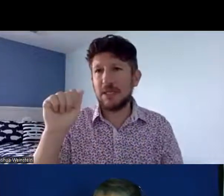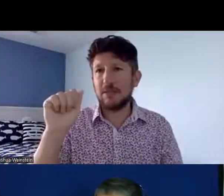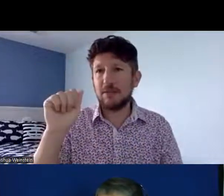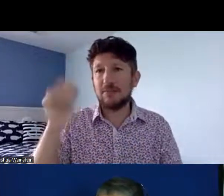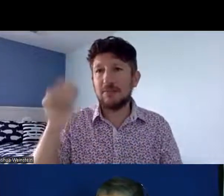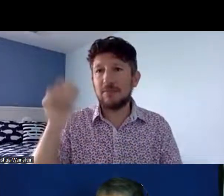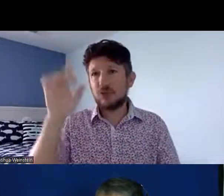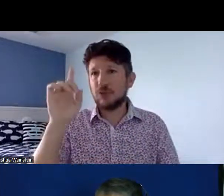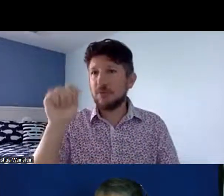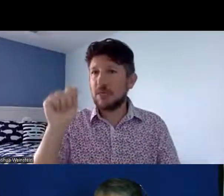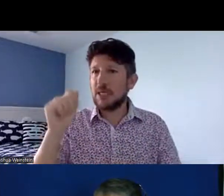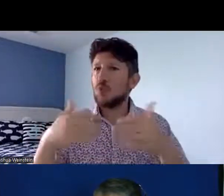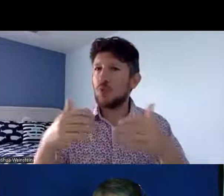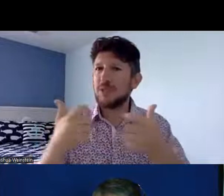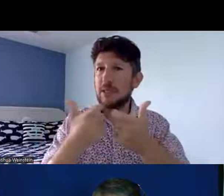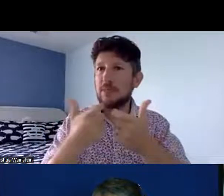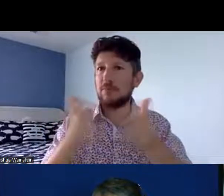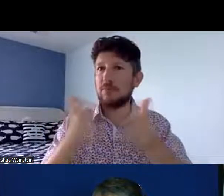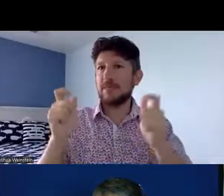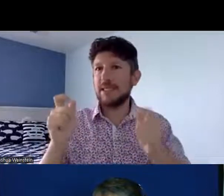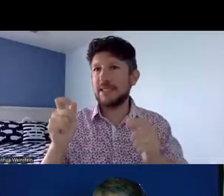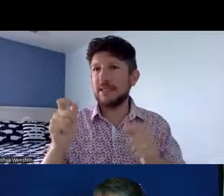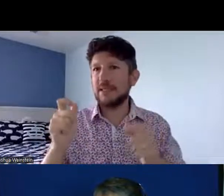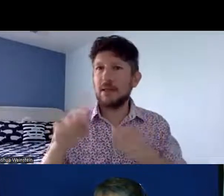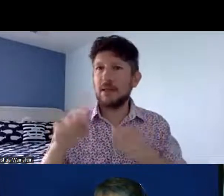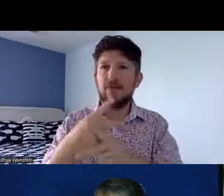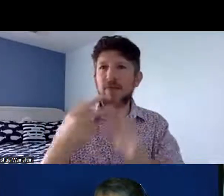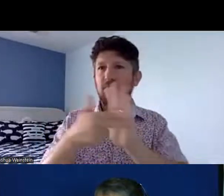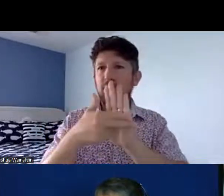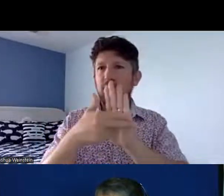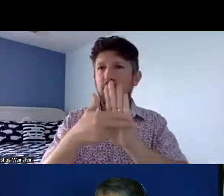through it. We have to talk about intelligence.